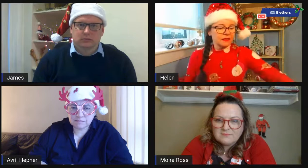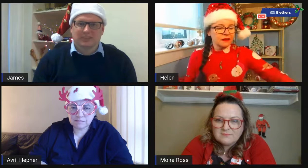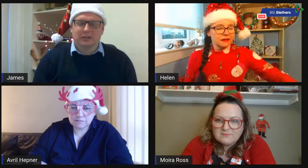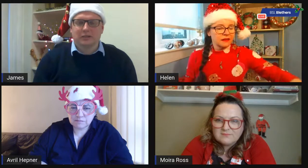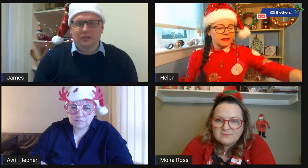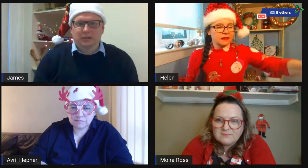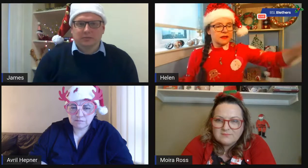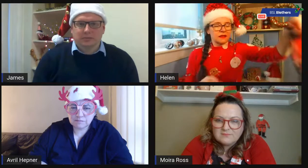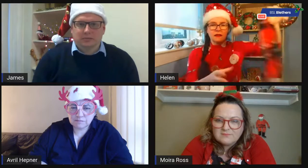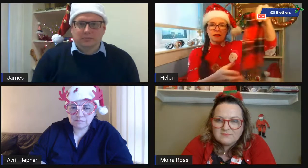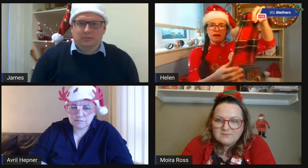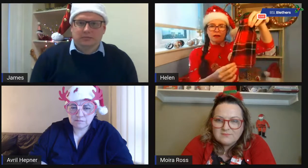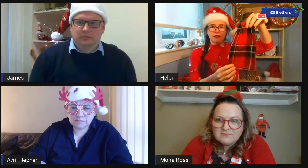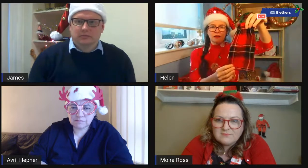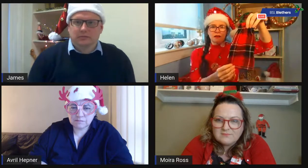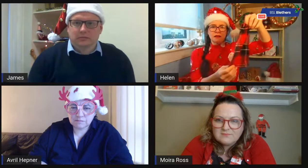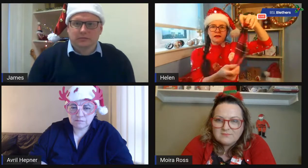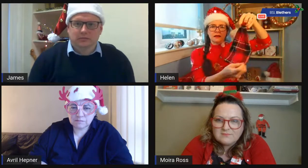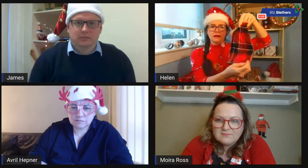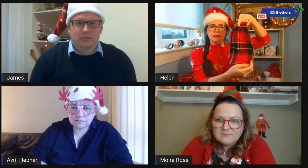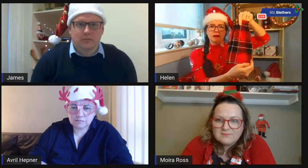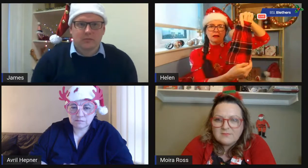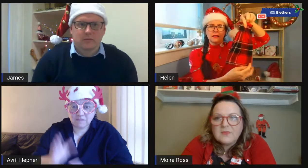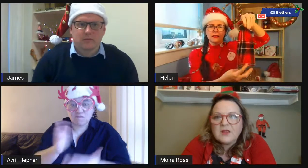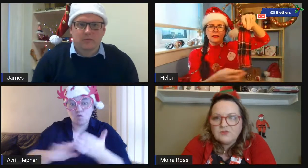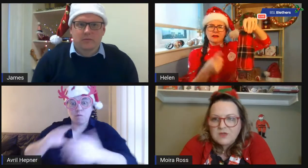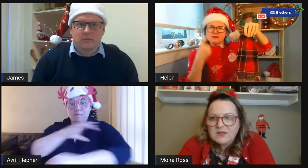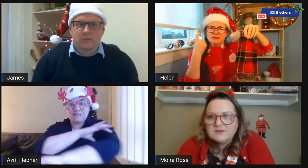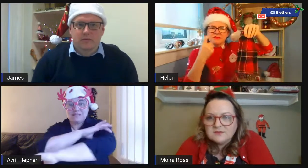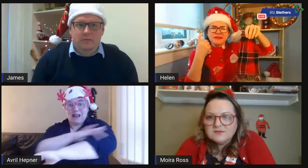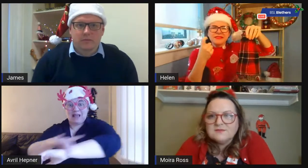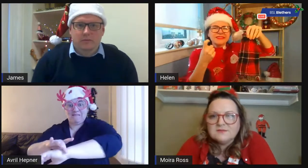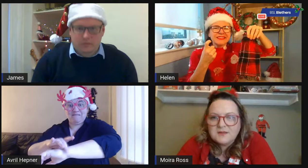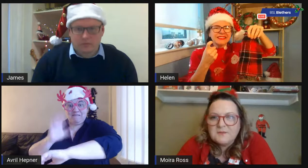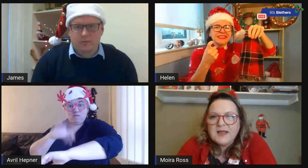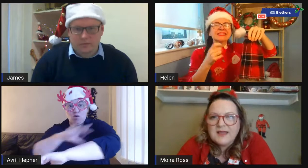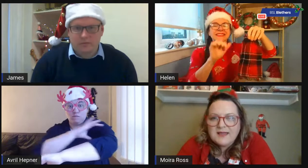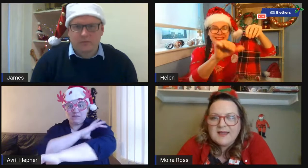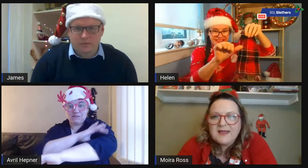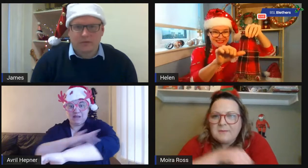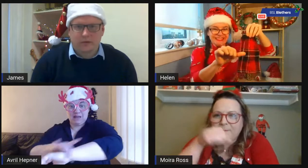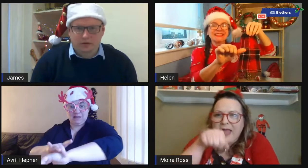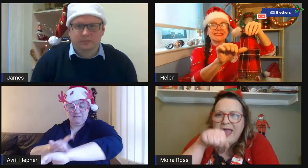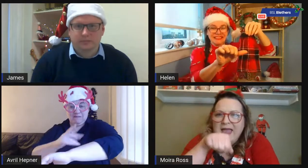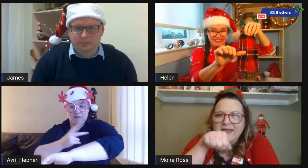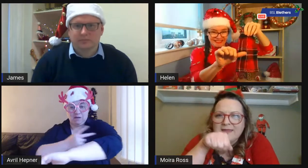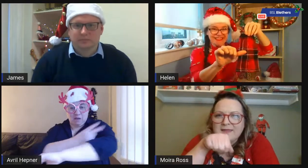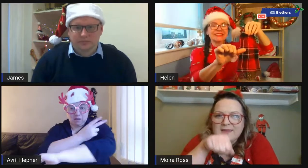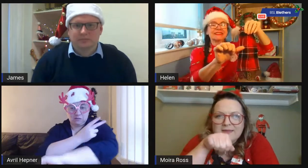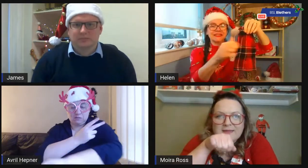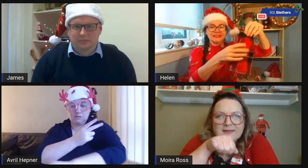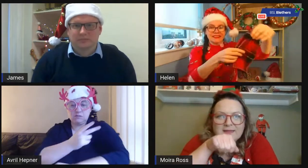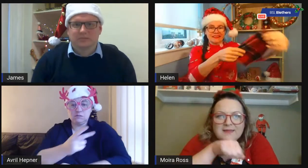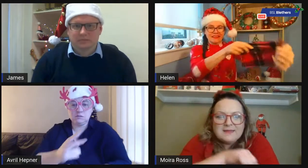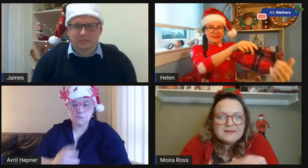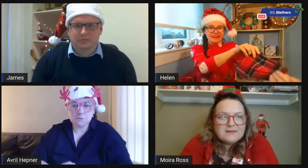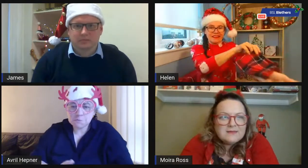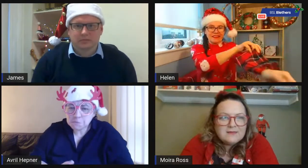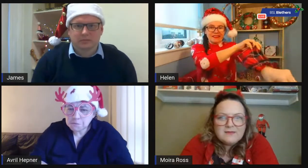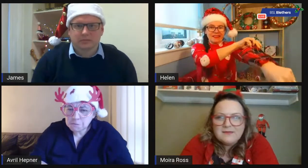So when you take the sleeve off, you end up with this. This is a kind of shape. So this is made from the sleeve that you've cut off. Okay.